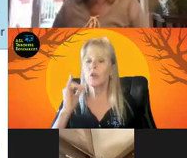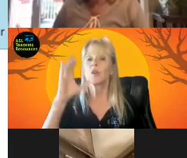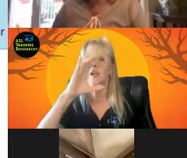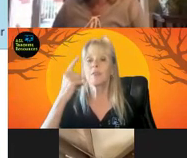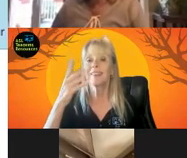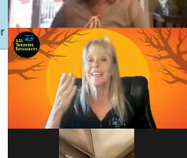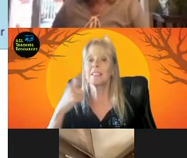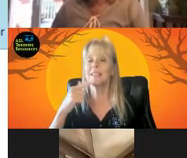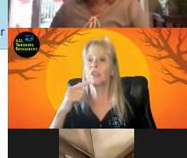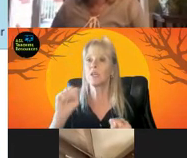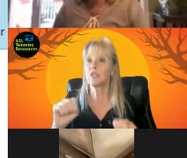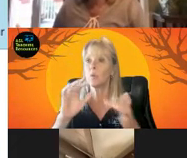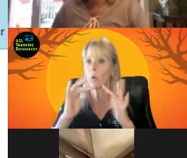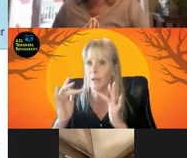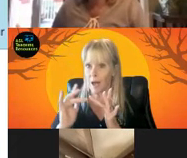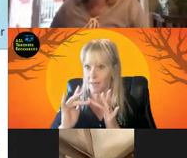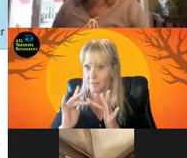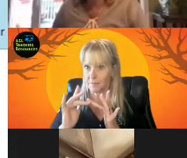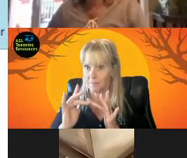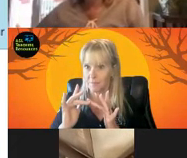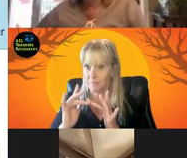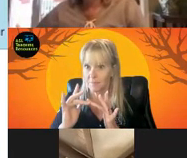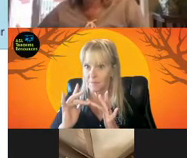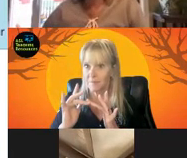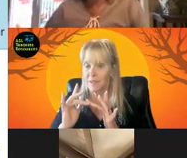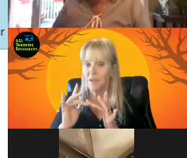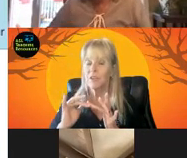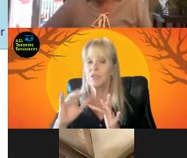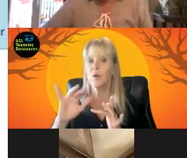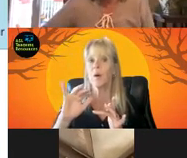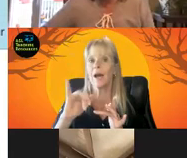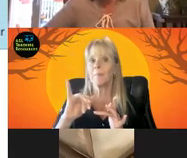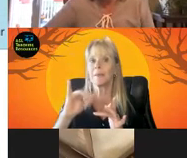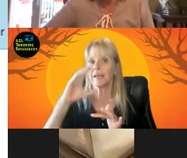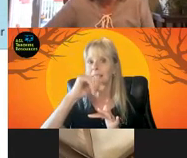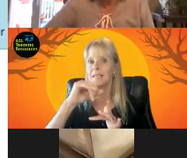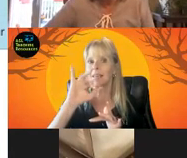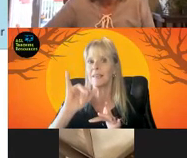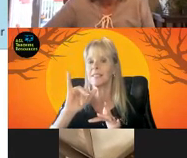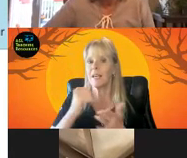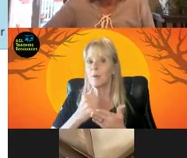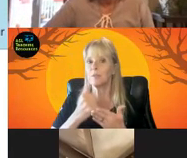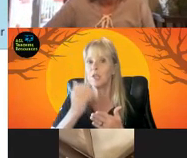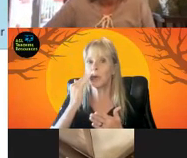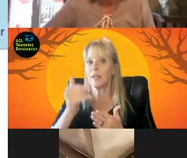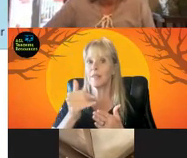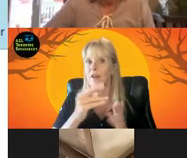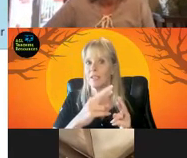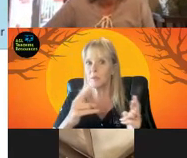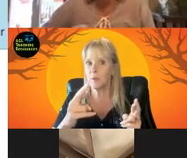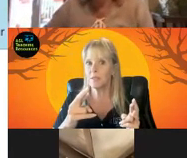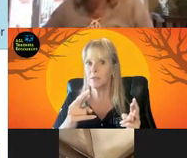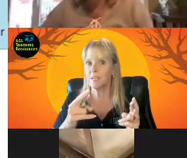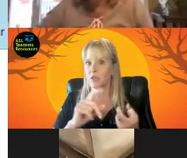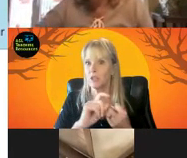looking for things that you can do online. Yes. So I'm guessing that this helps knowing that there